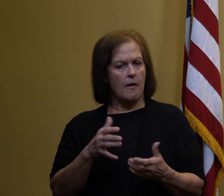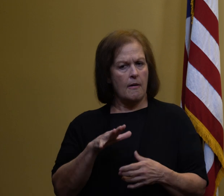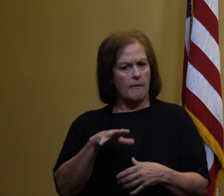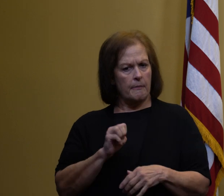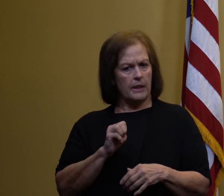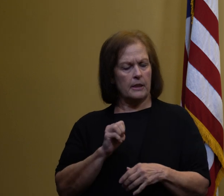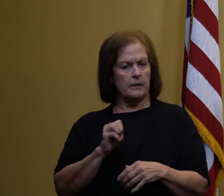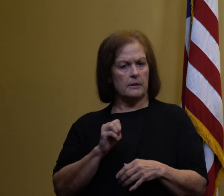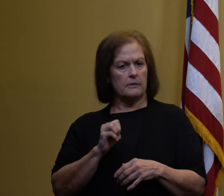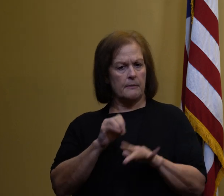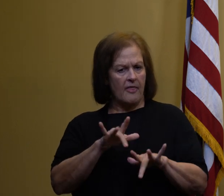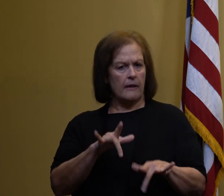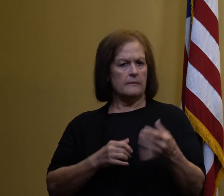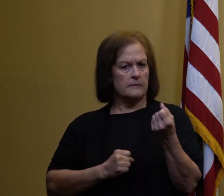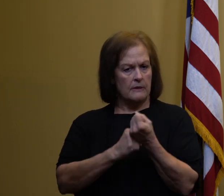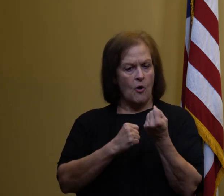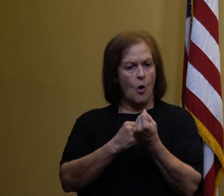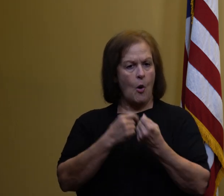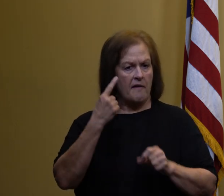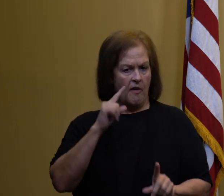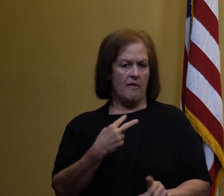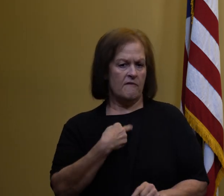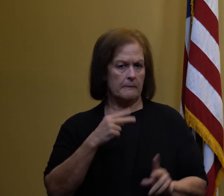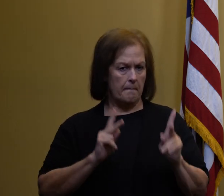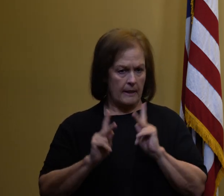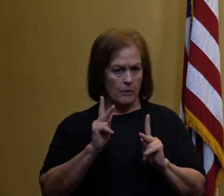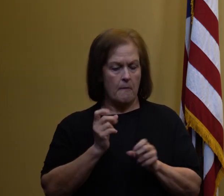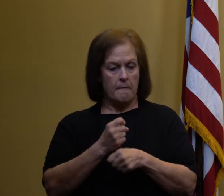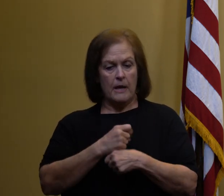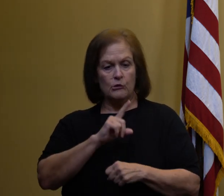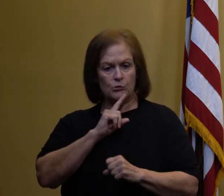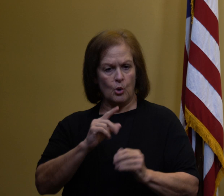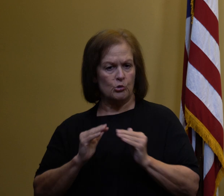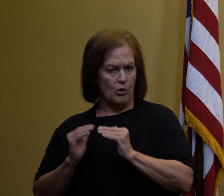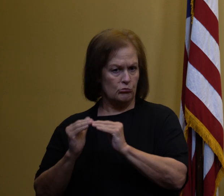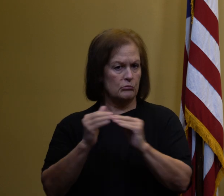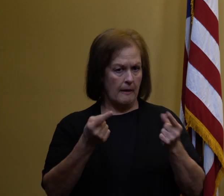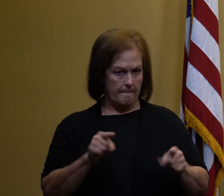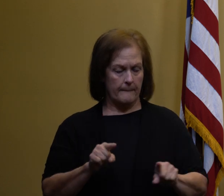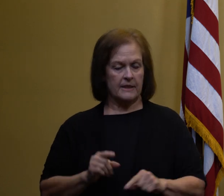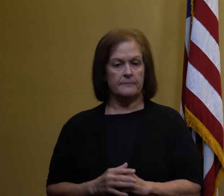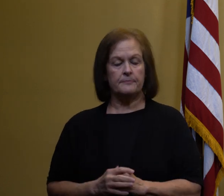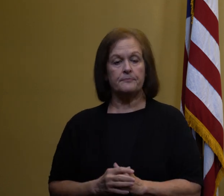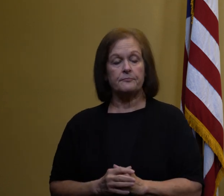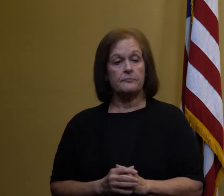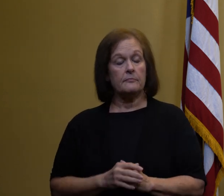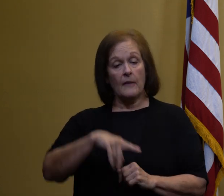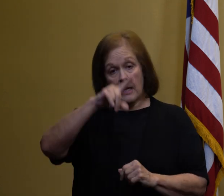as supportive relative on the victim side and ensuring that justice prevails. Summer